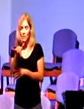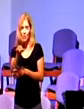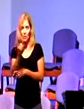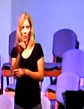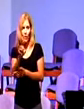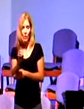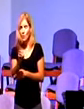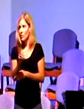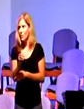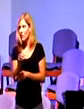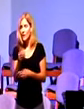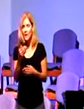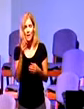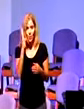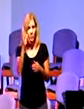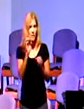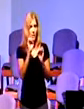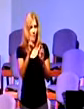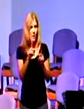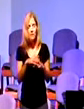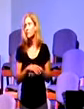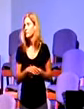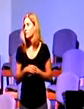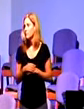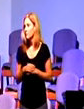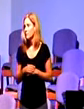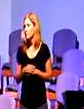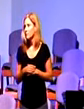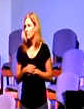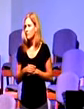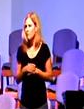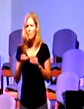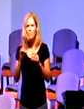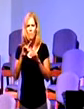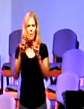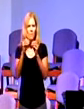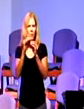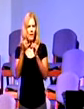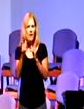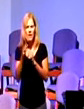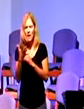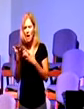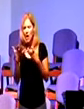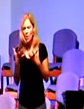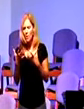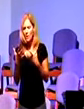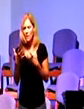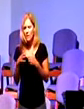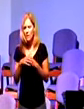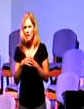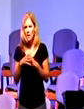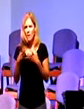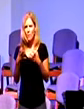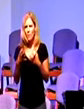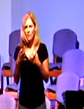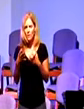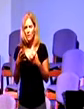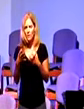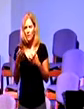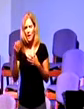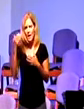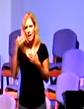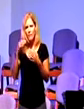yo-yo. It's gonna be okay. But more than anything, I wanted her to come into a